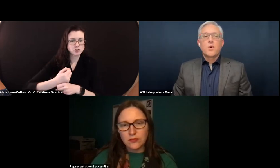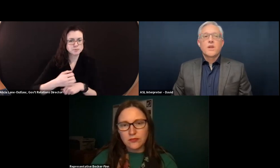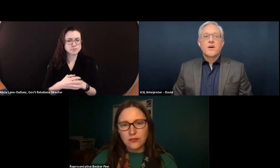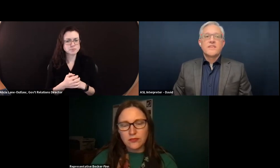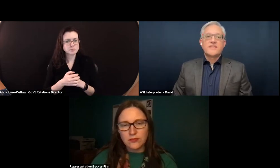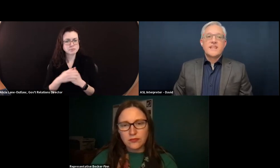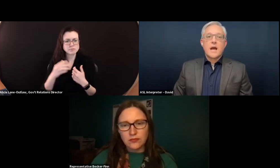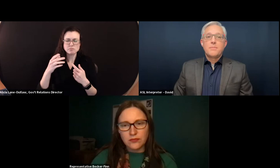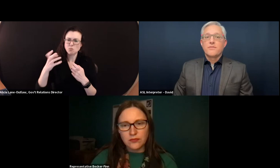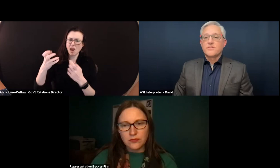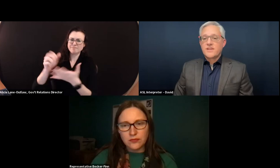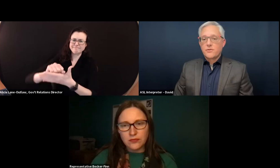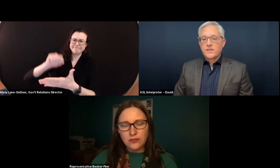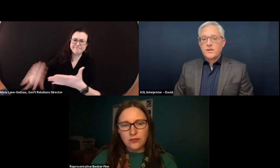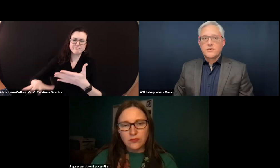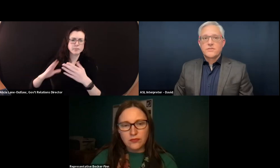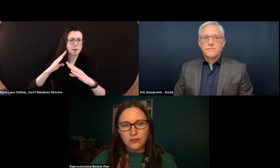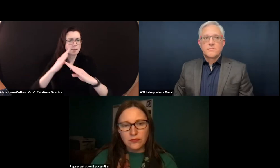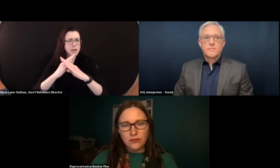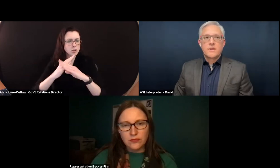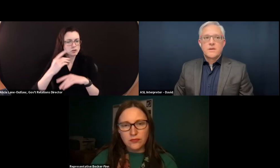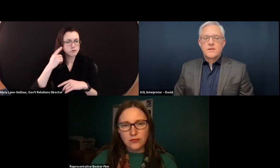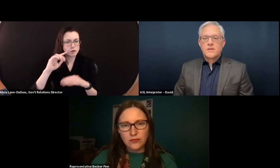She's been working on this CDI bill for several years